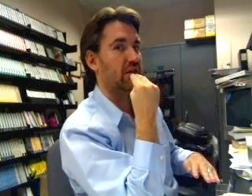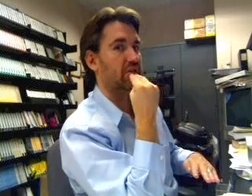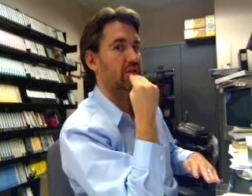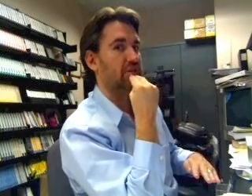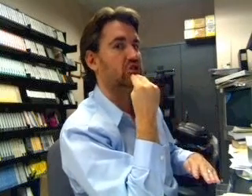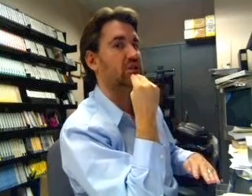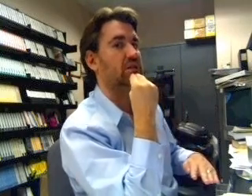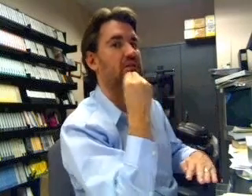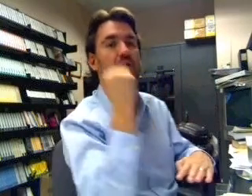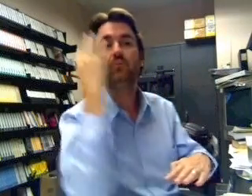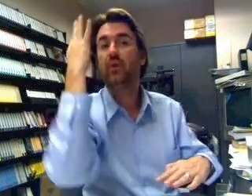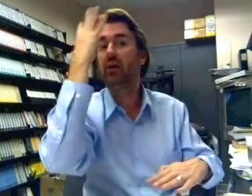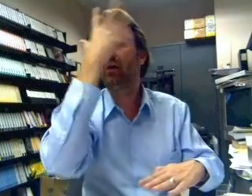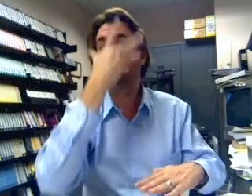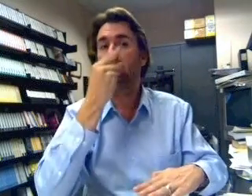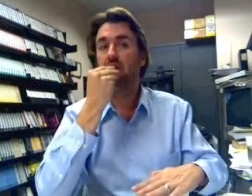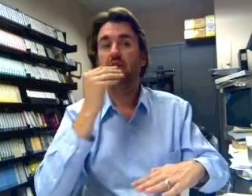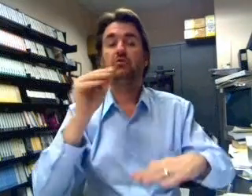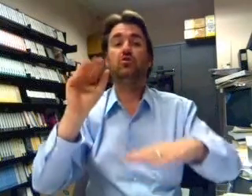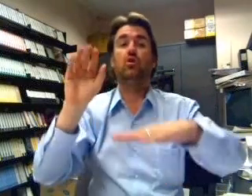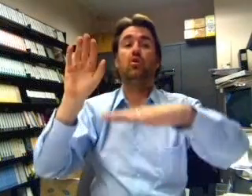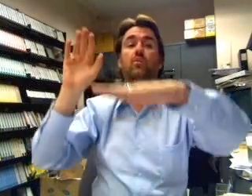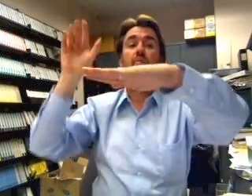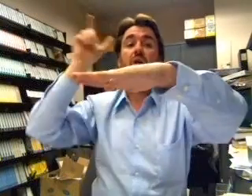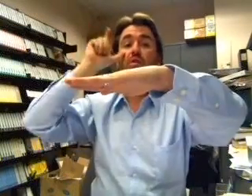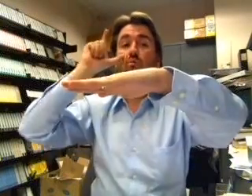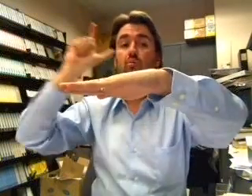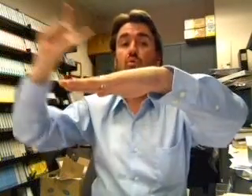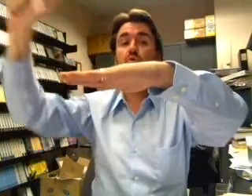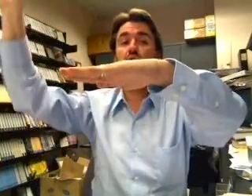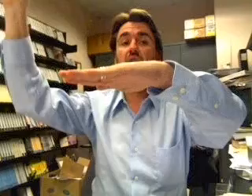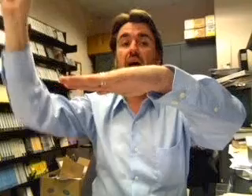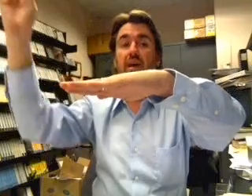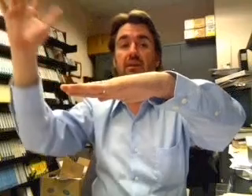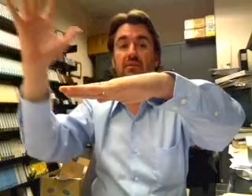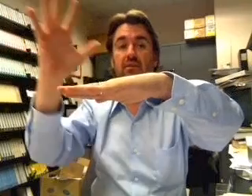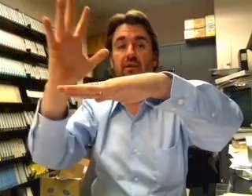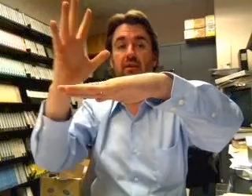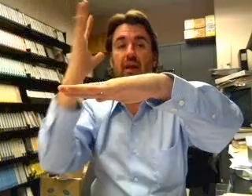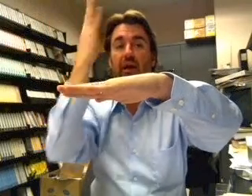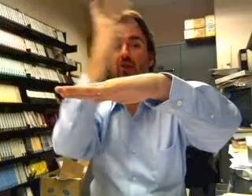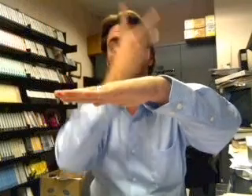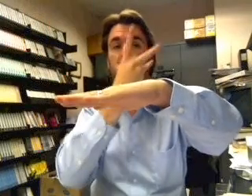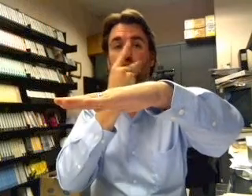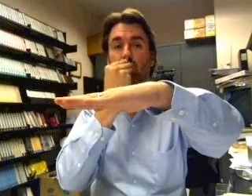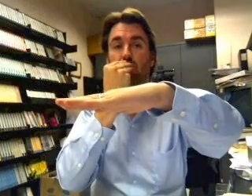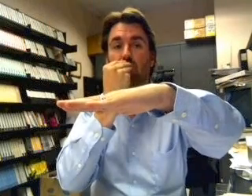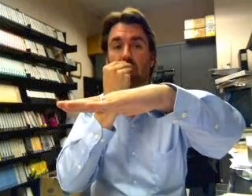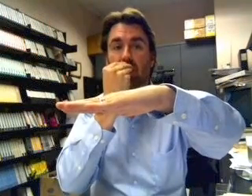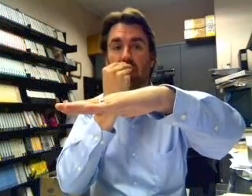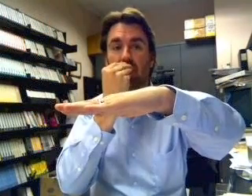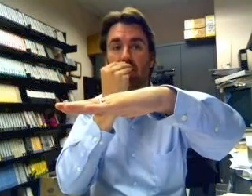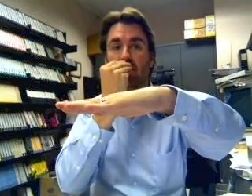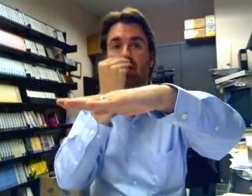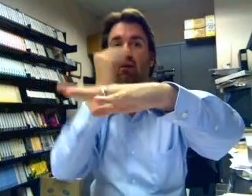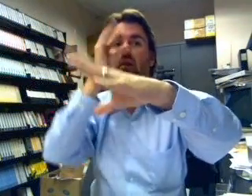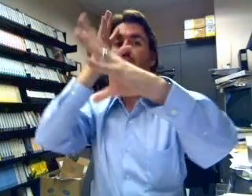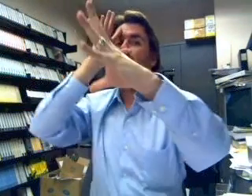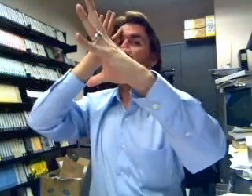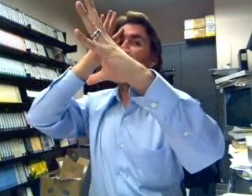at the chin. So the moonlight and her beauty. And then